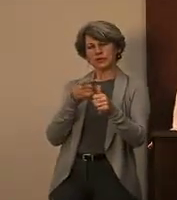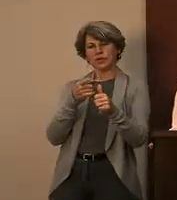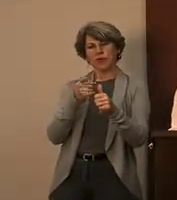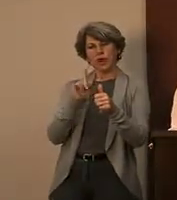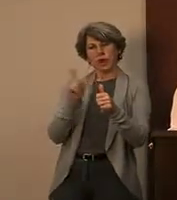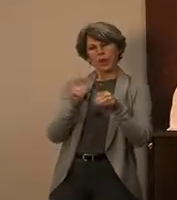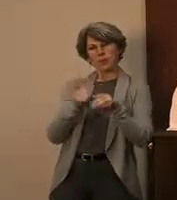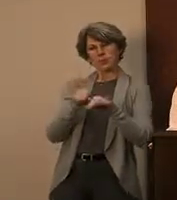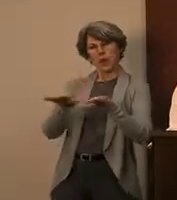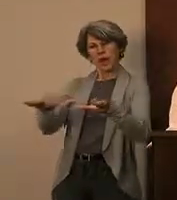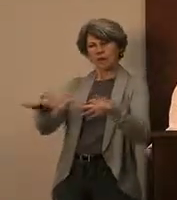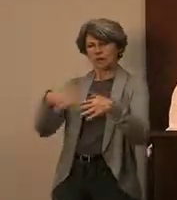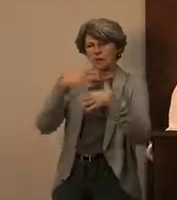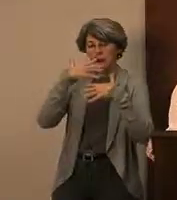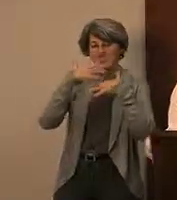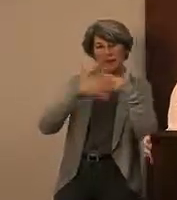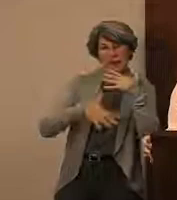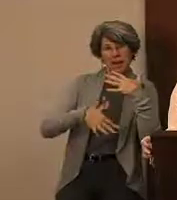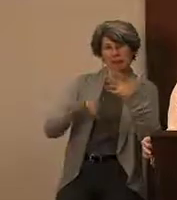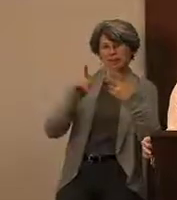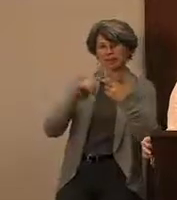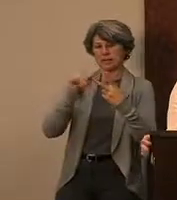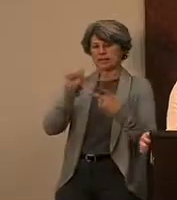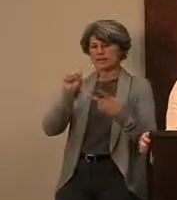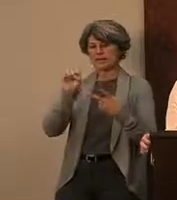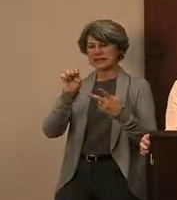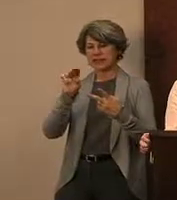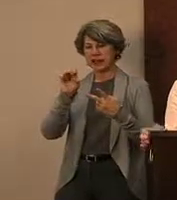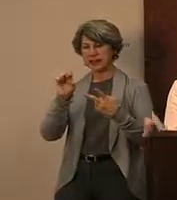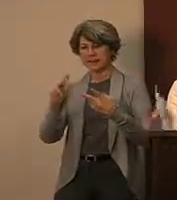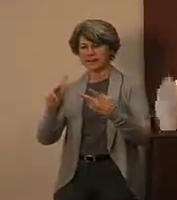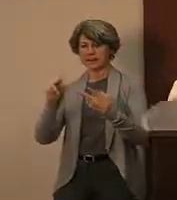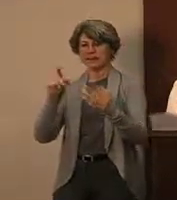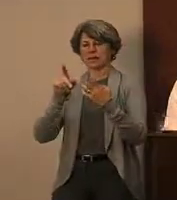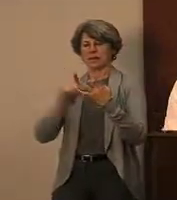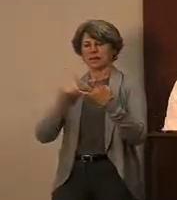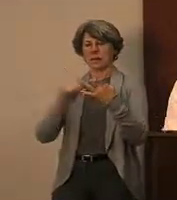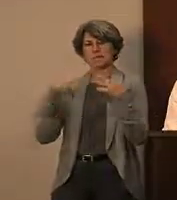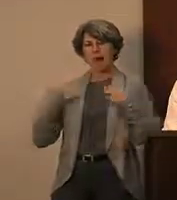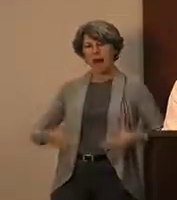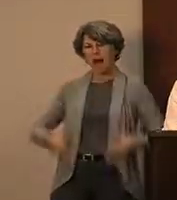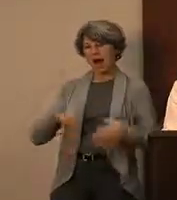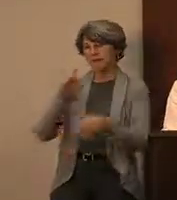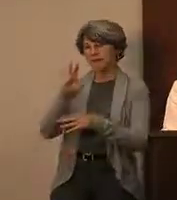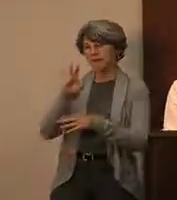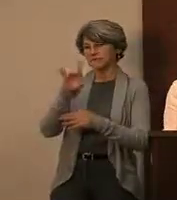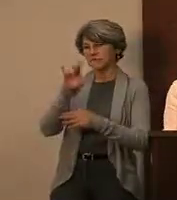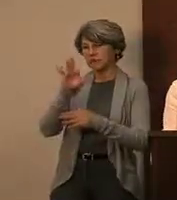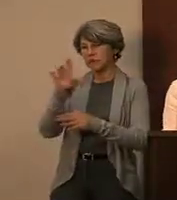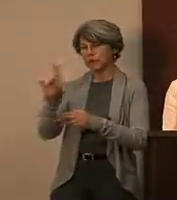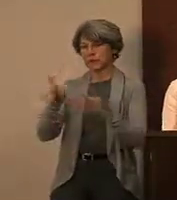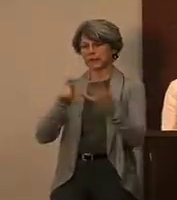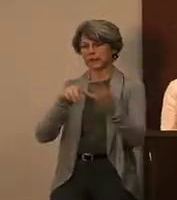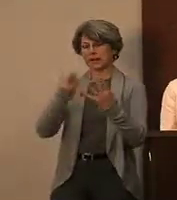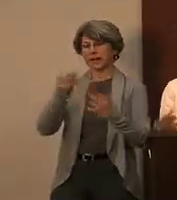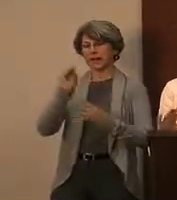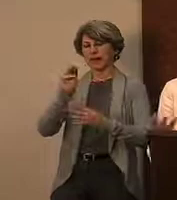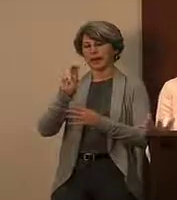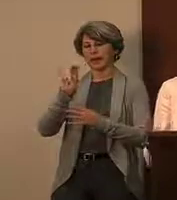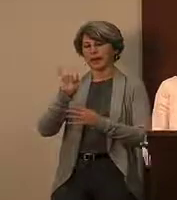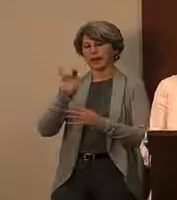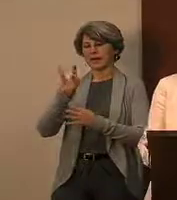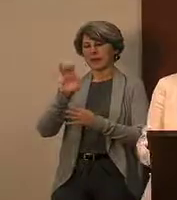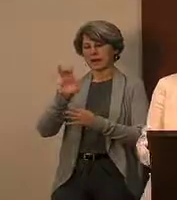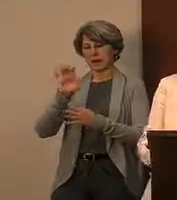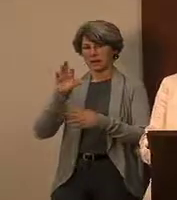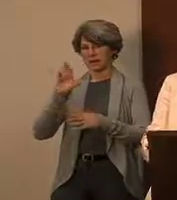in are blood, semen, and bodily fluids and amniotic fluid. So the mode is actually the way